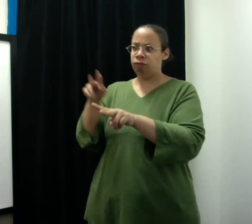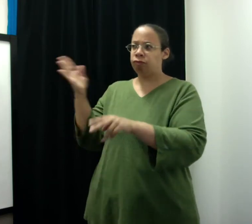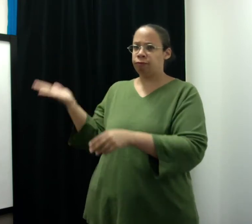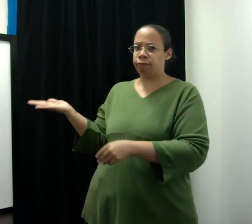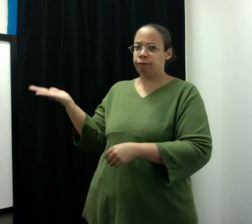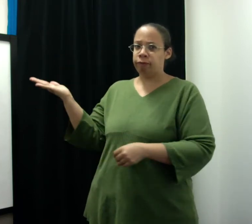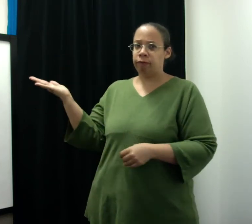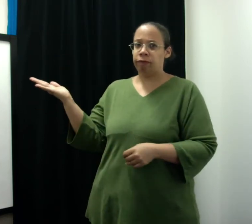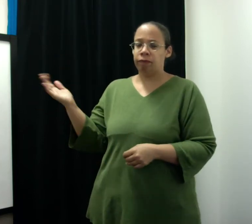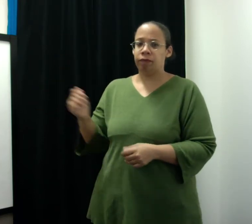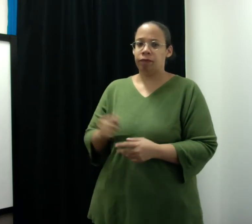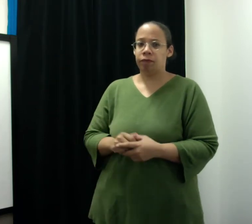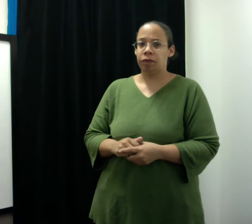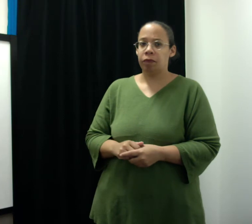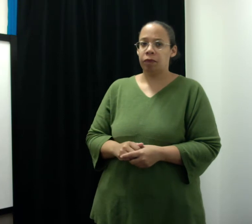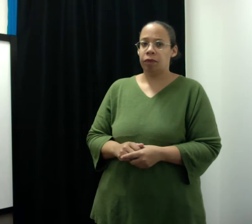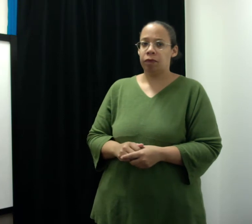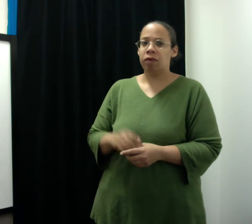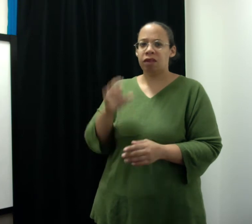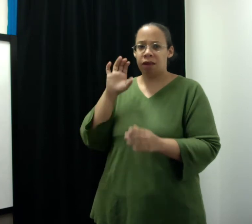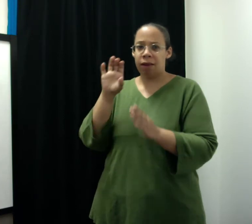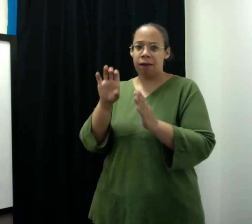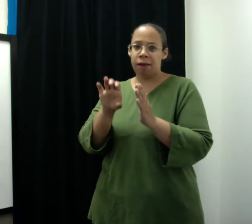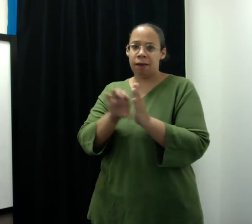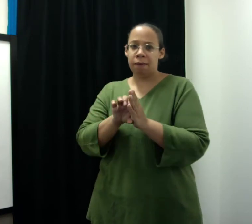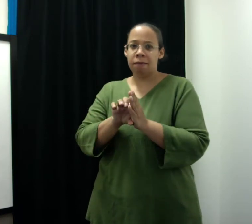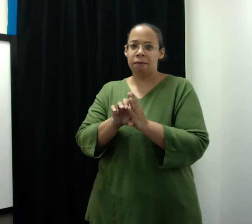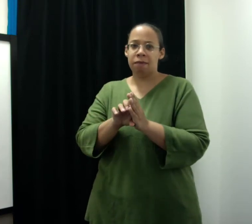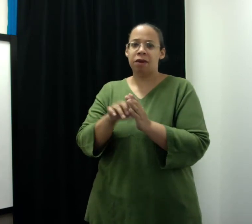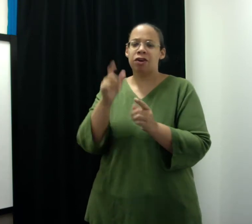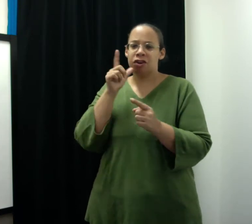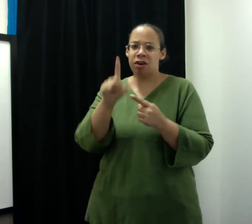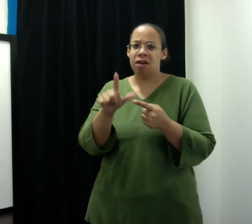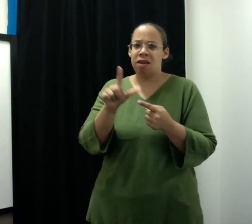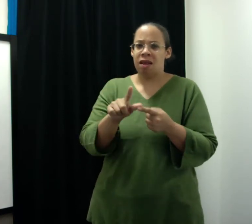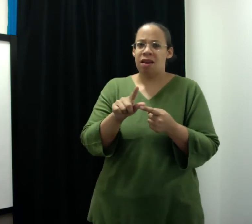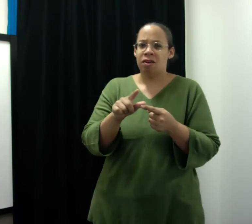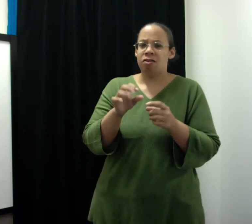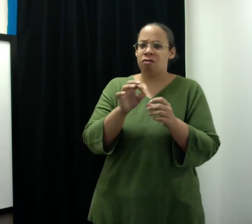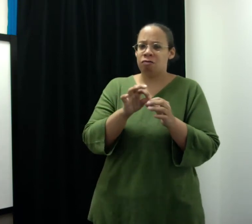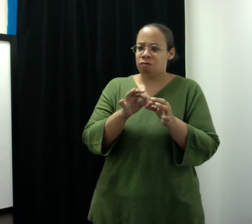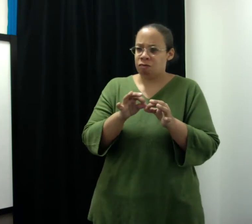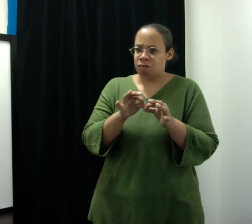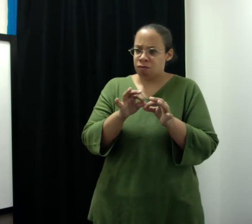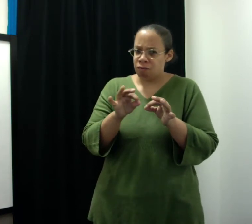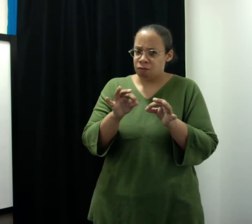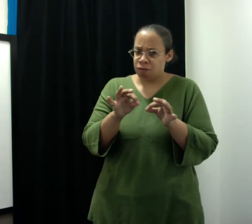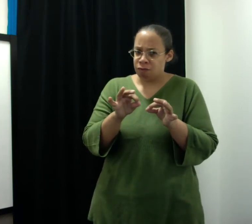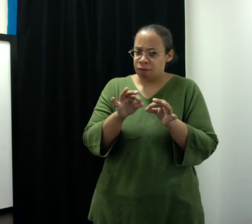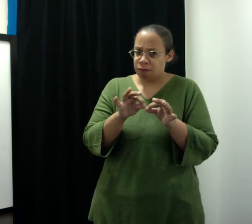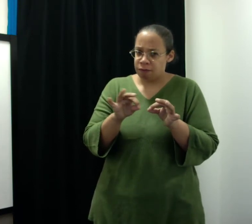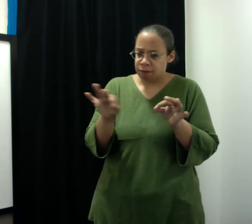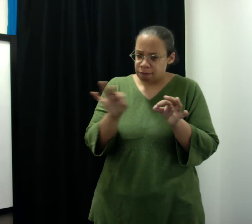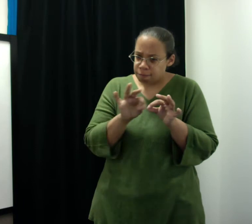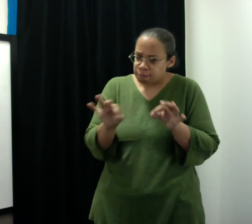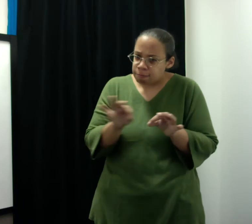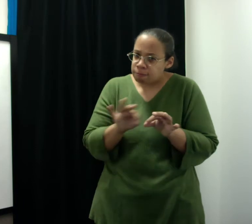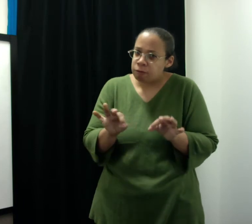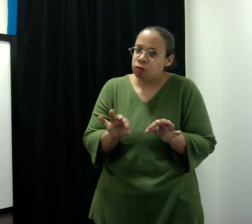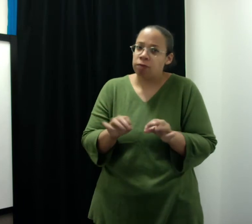underneath. I'll take you through the process. So first, in my tiny studio in Florence, I built the letters. I